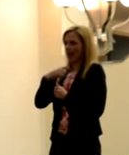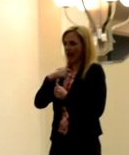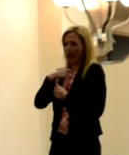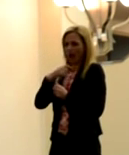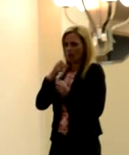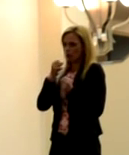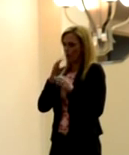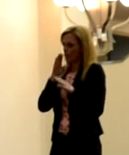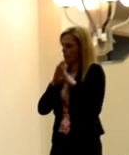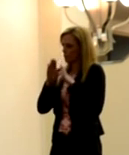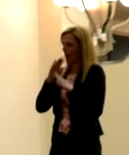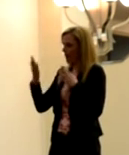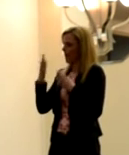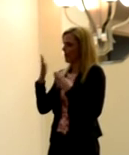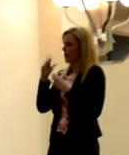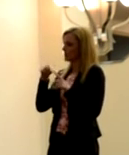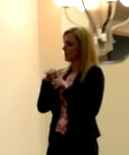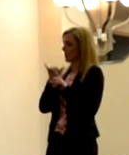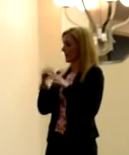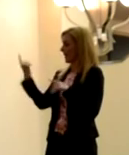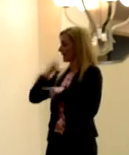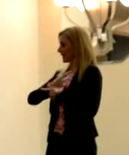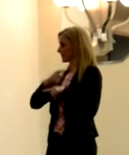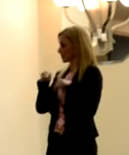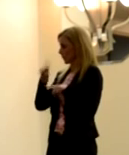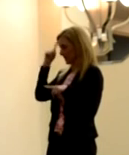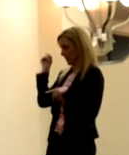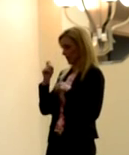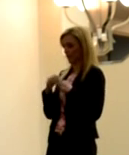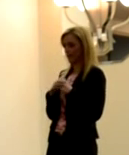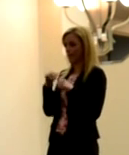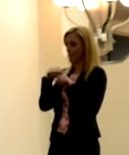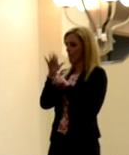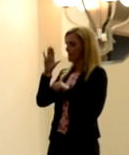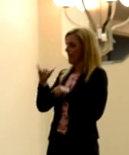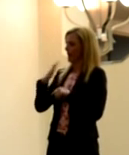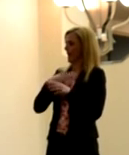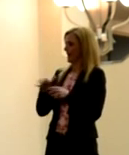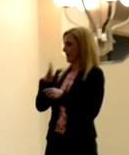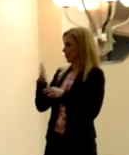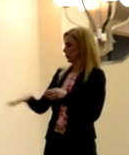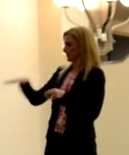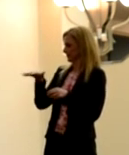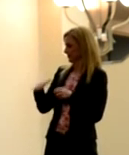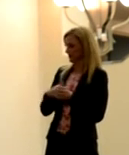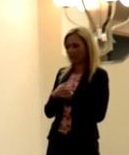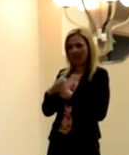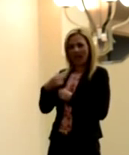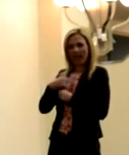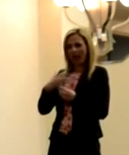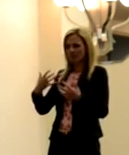time, and I was so frustrated. I think I probably was being bullied that day, bullied by my